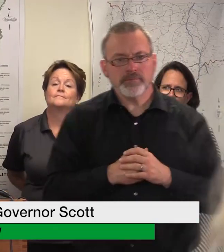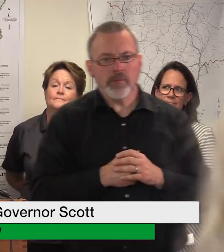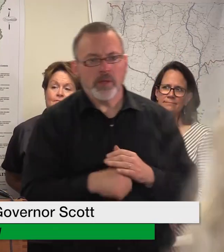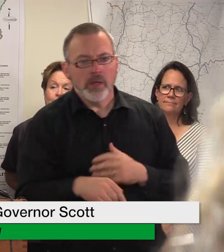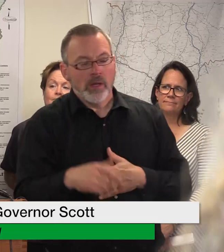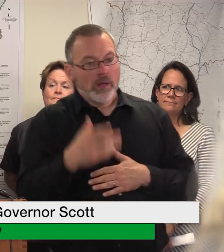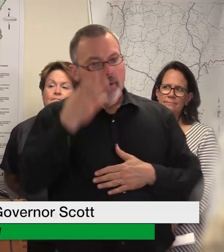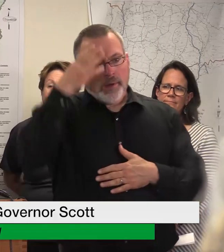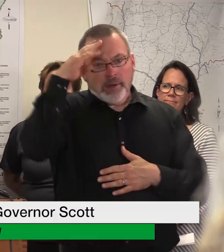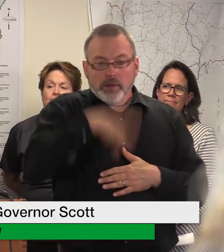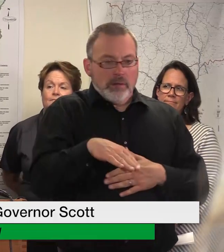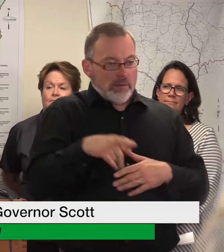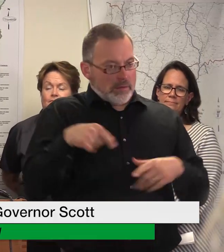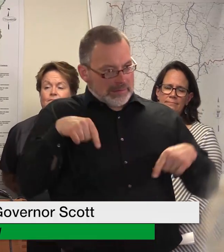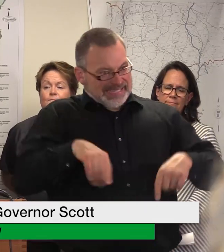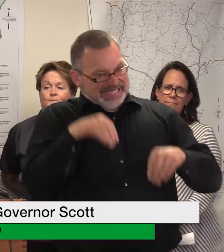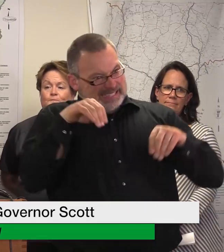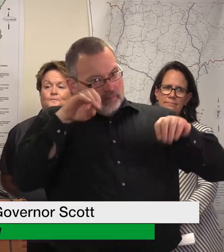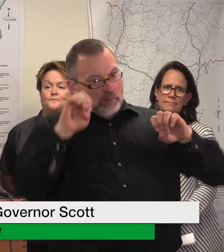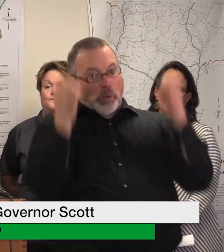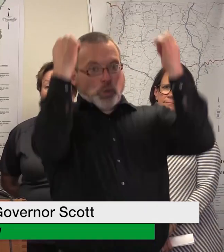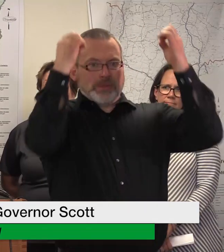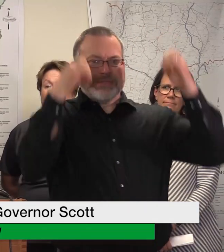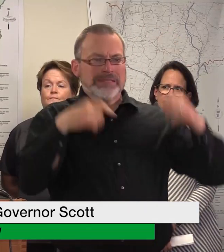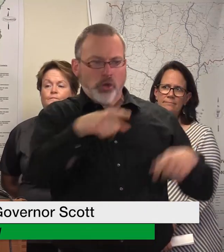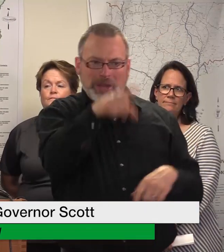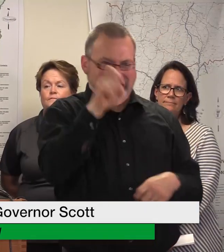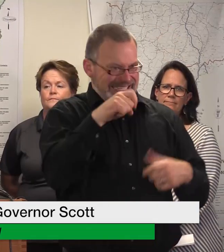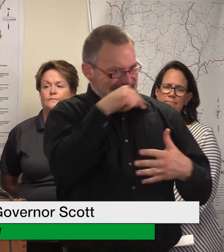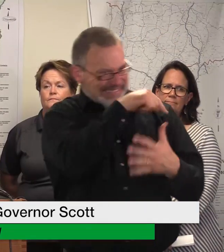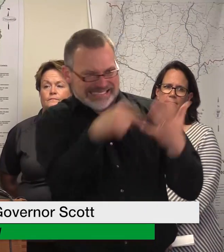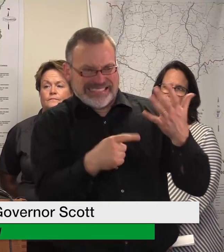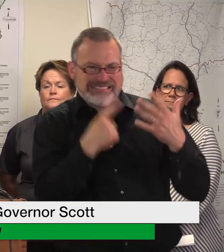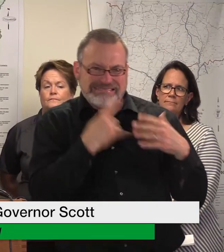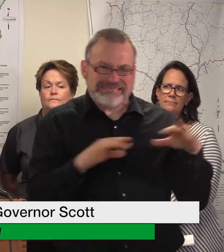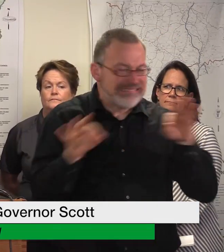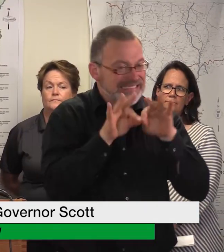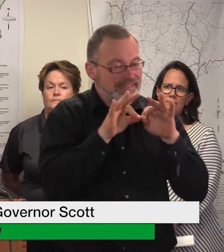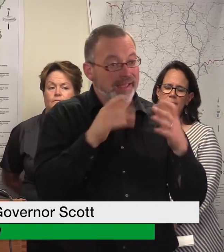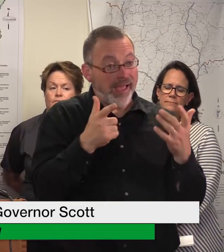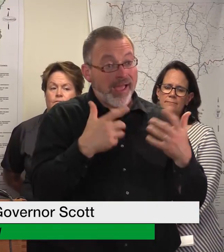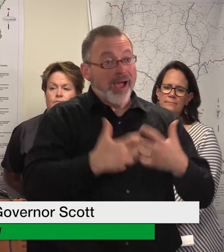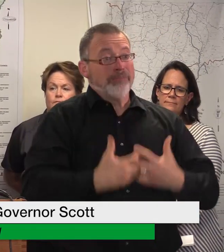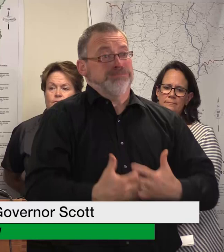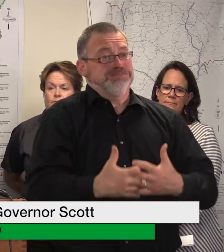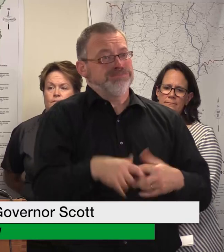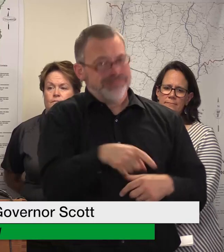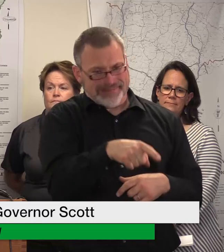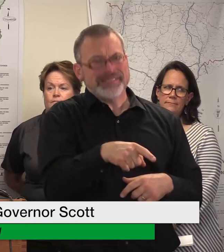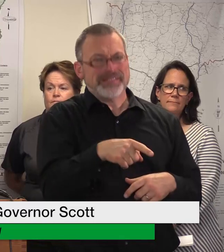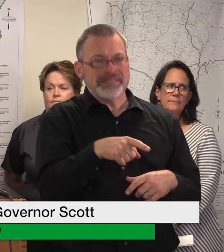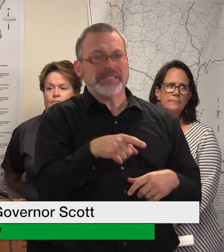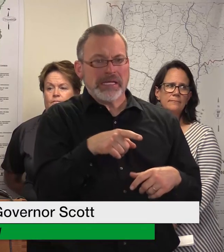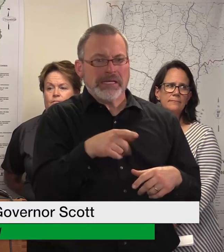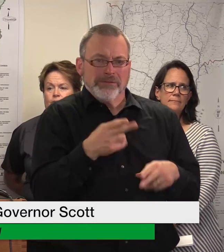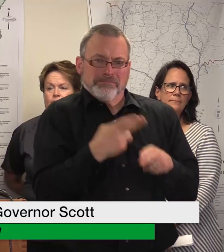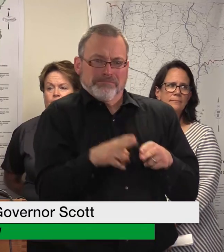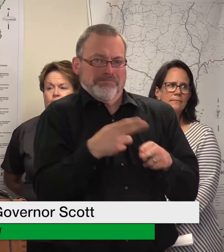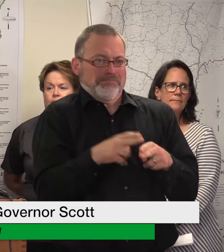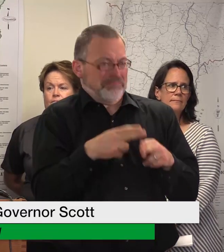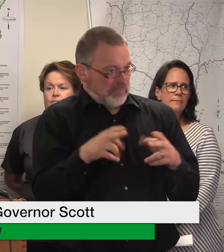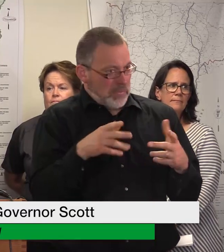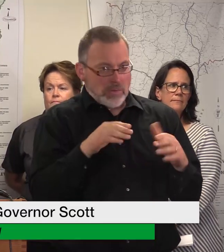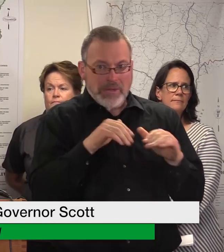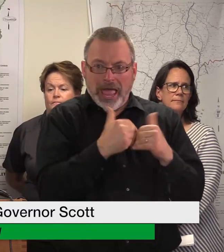take steps such as a gas generator in order to protect life and safety.